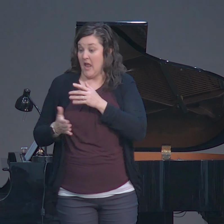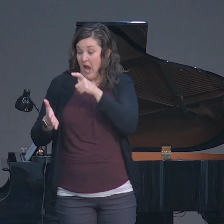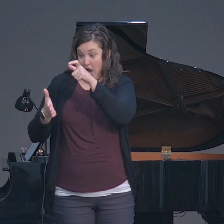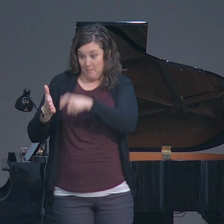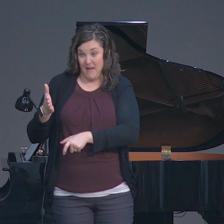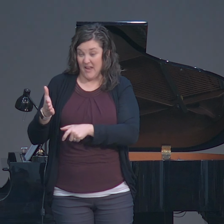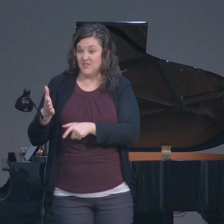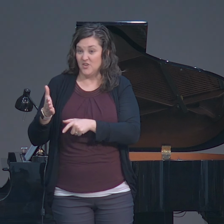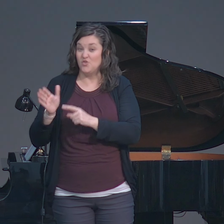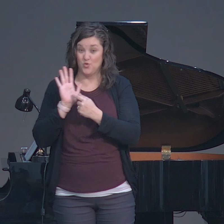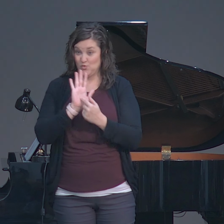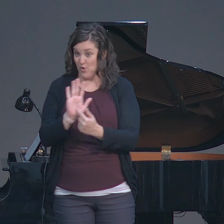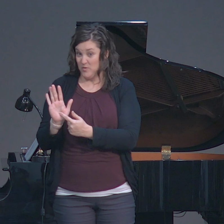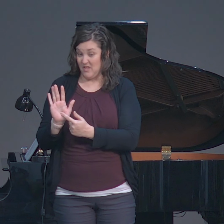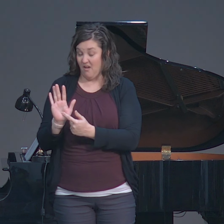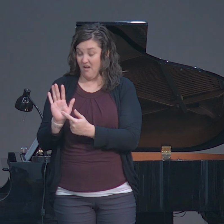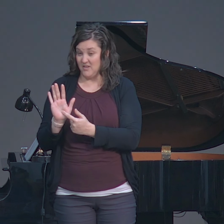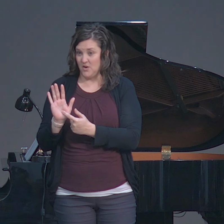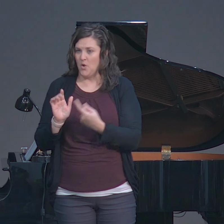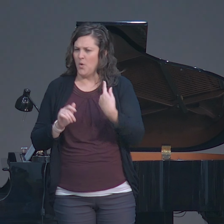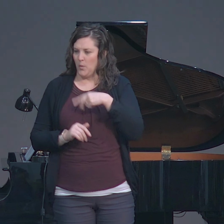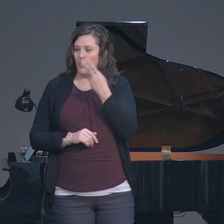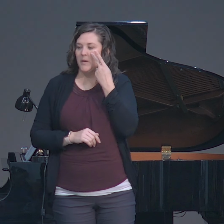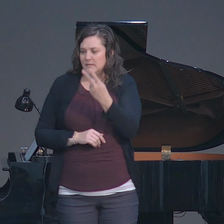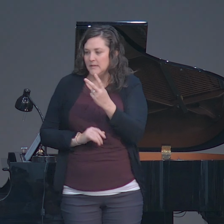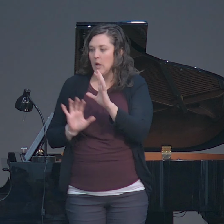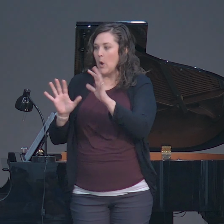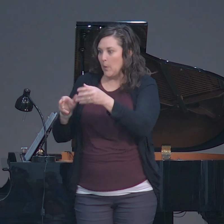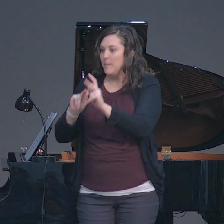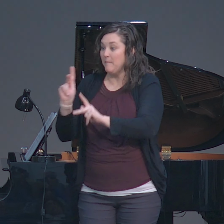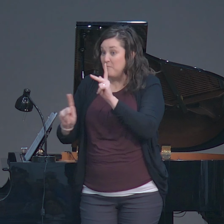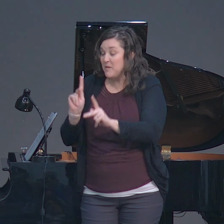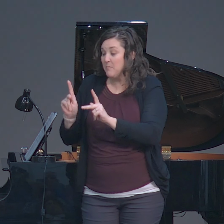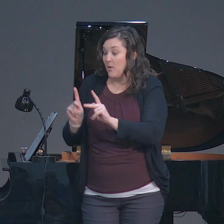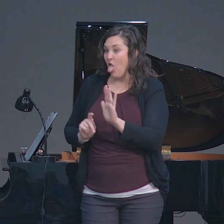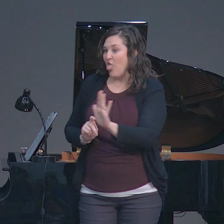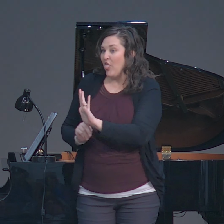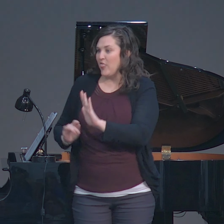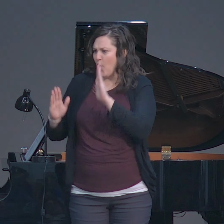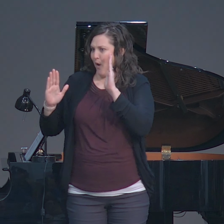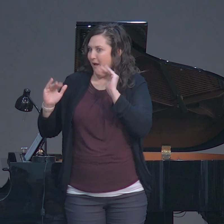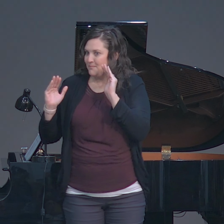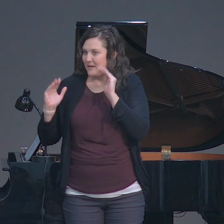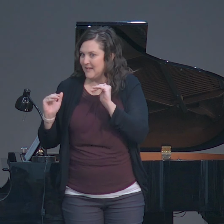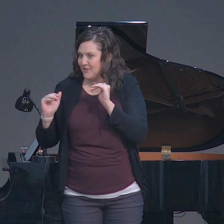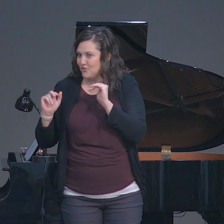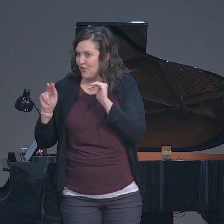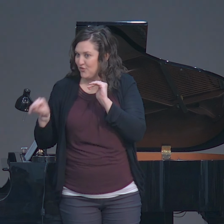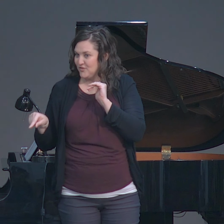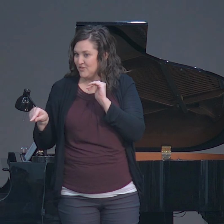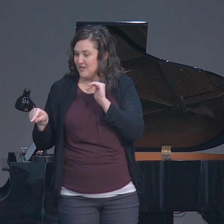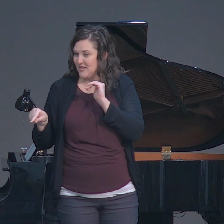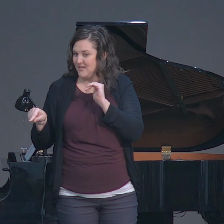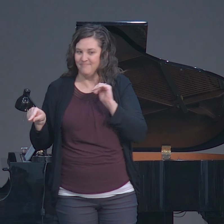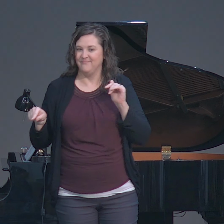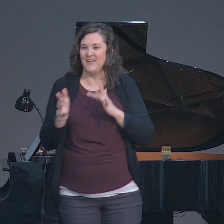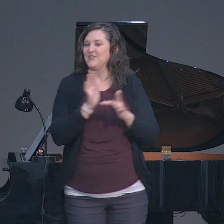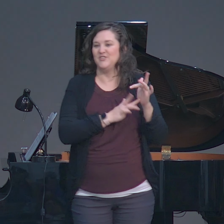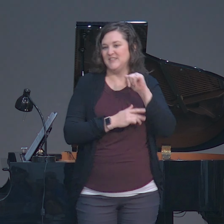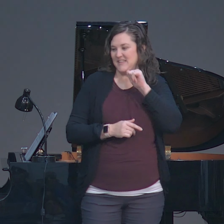backs that up as we are again introduced to a group of people whose expectations he didn't